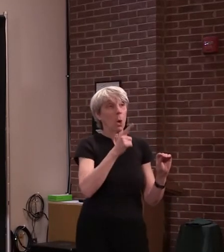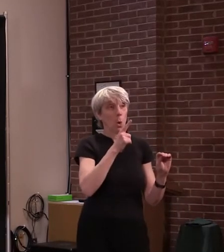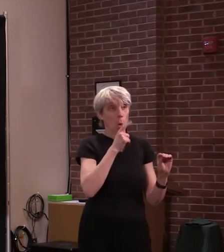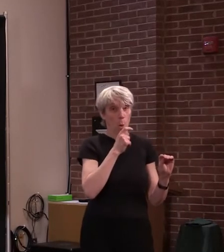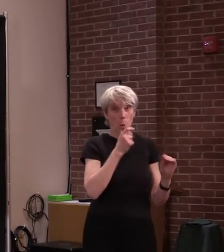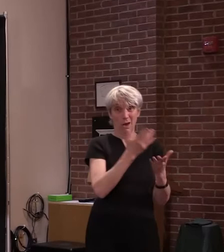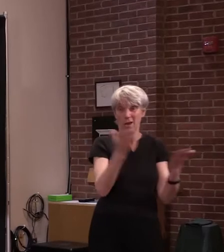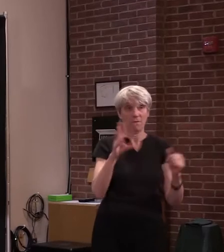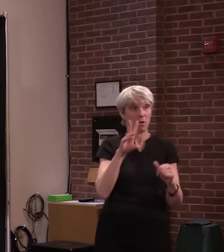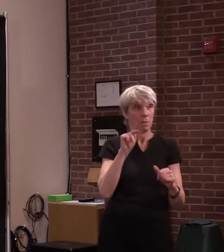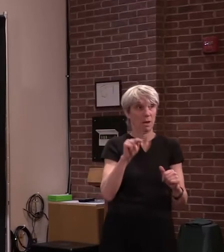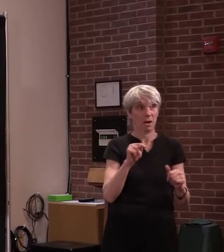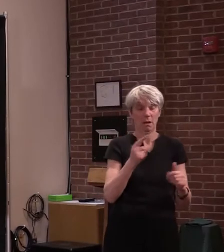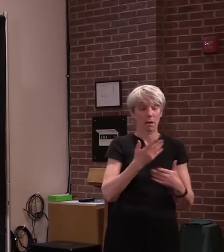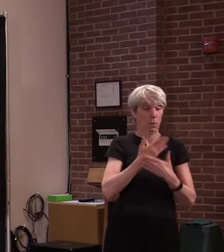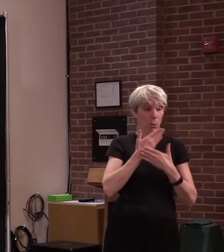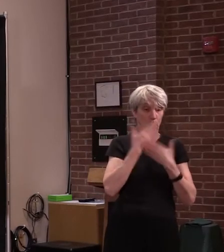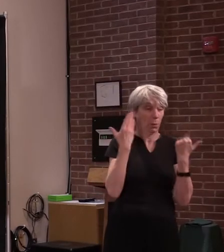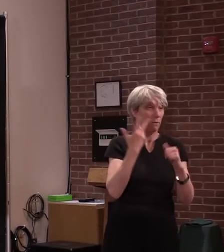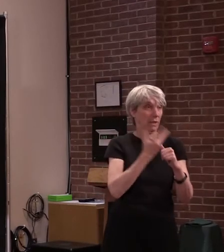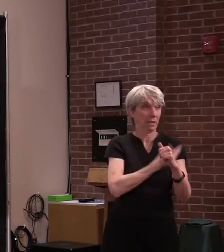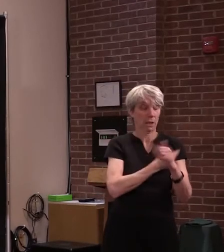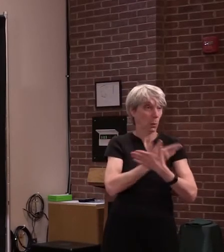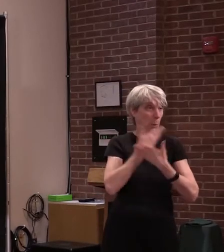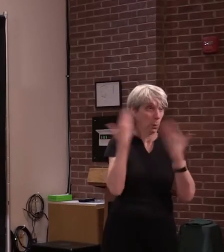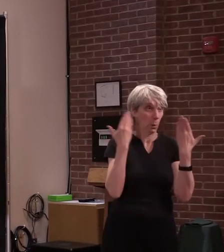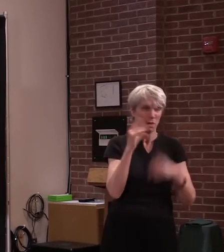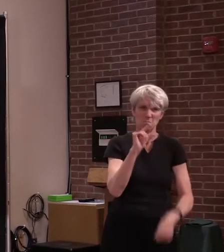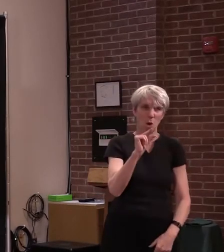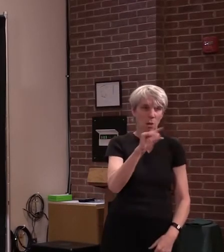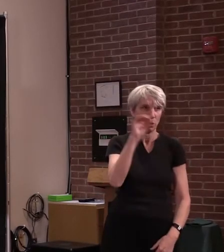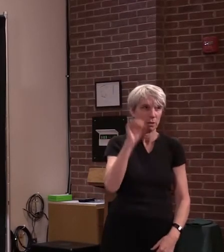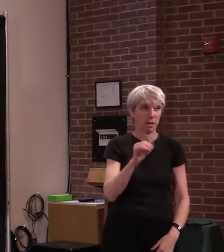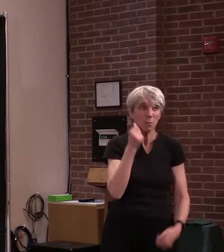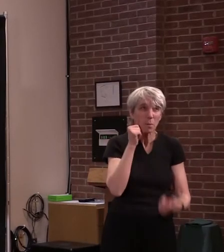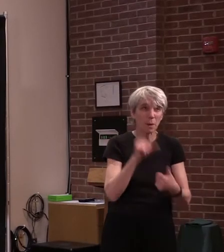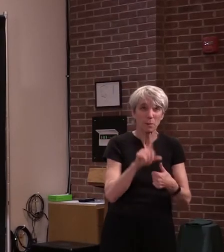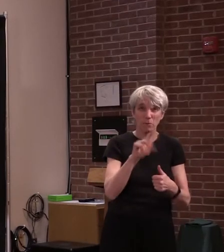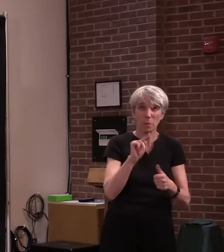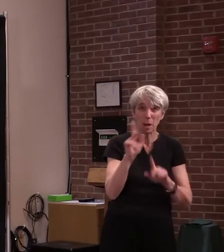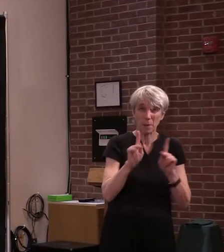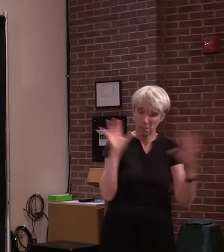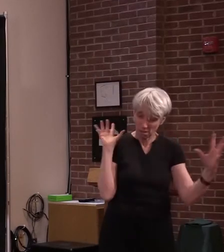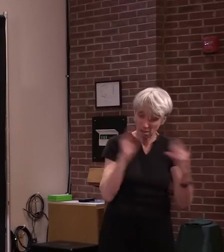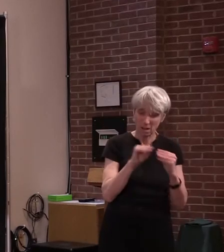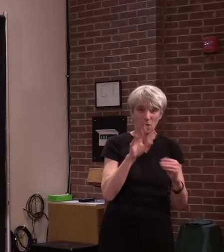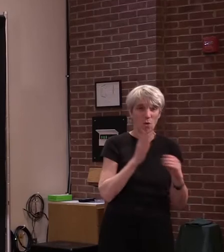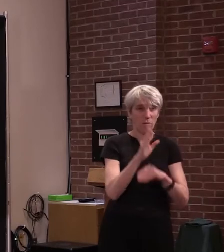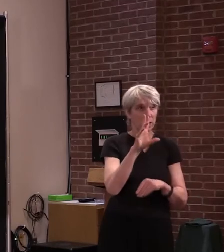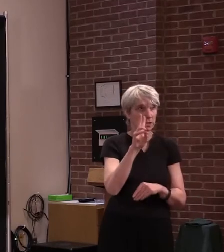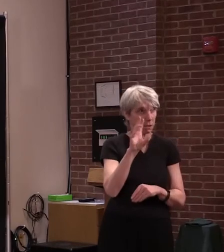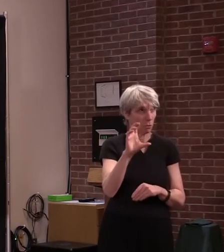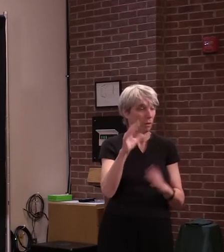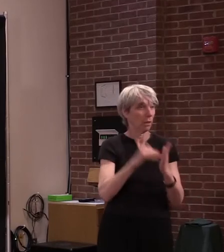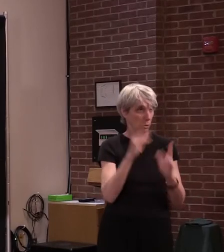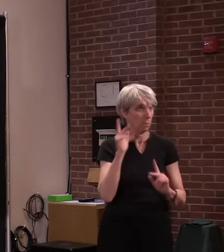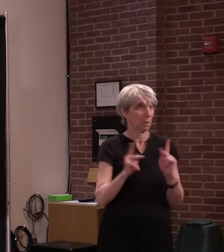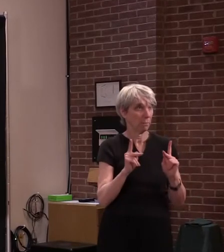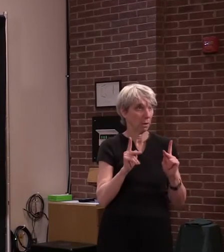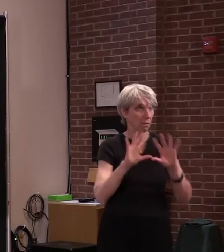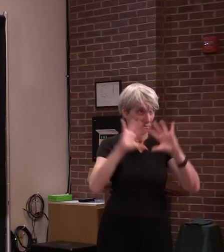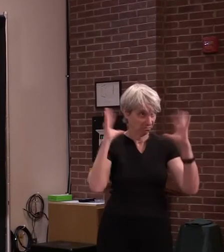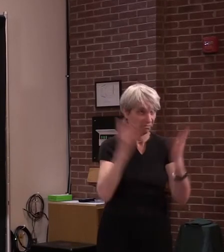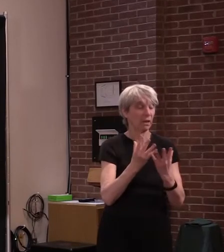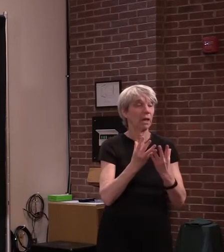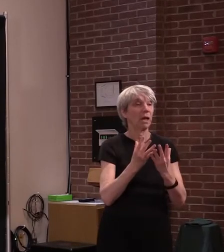in the state is the smallest number out of 600 plus thousand people, the rate of death in